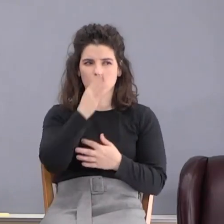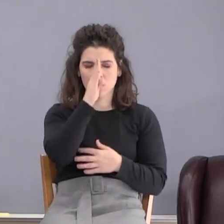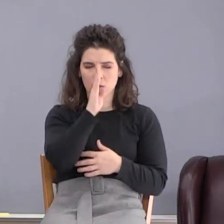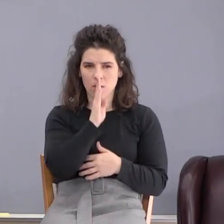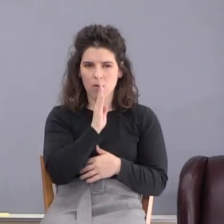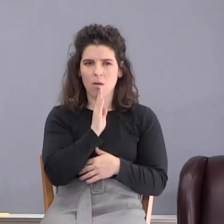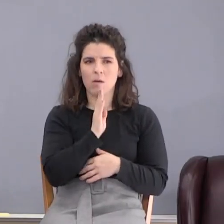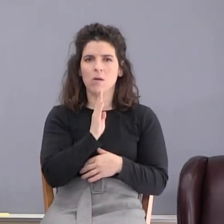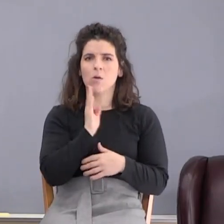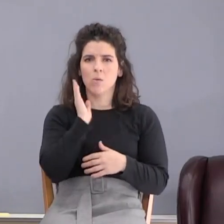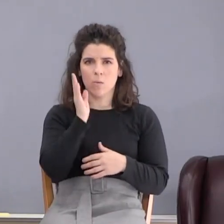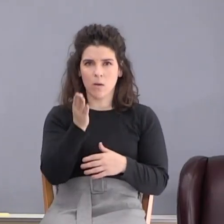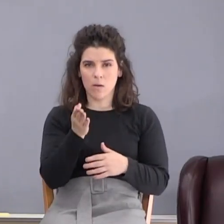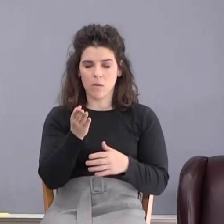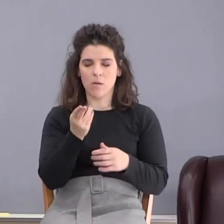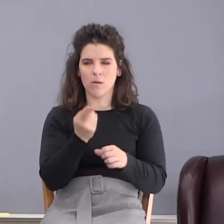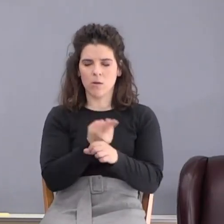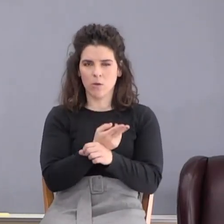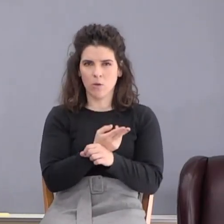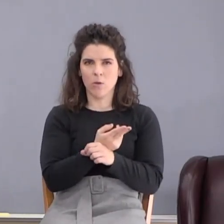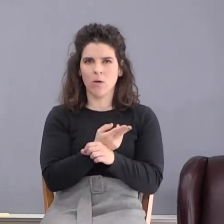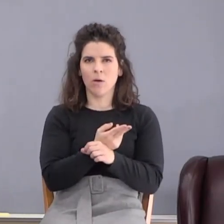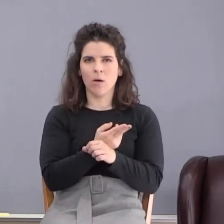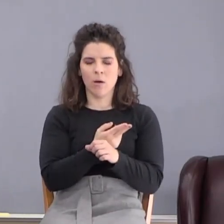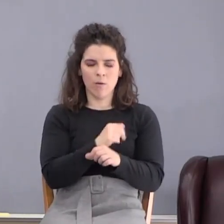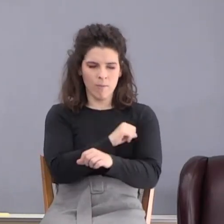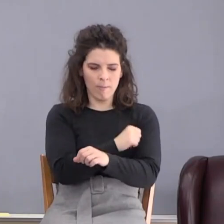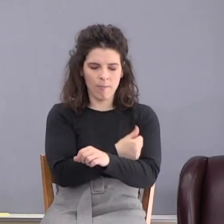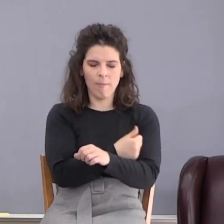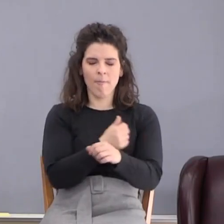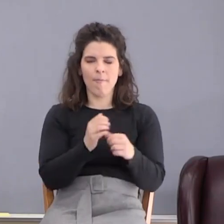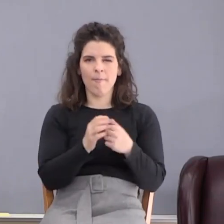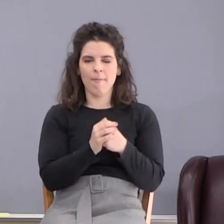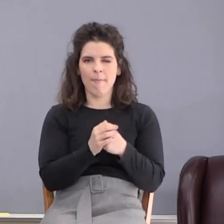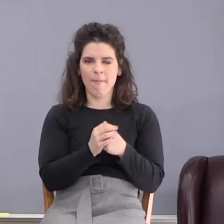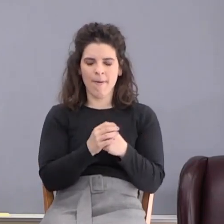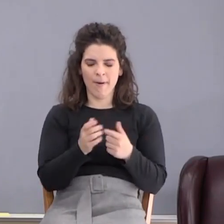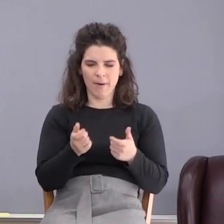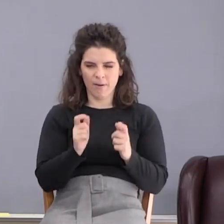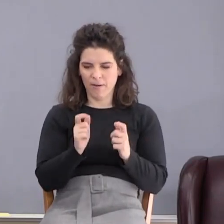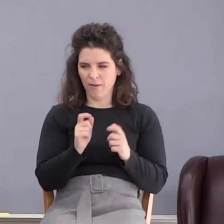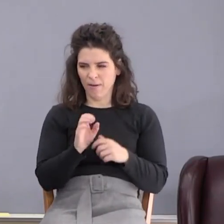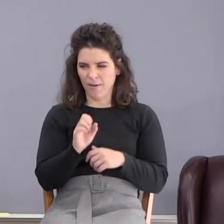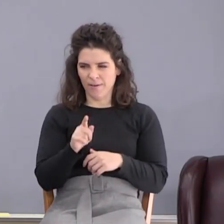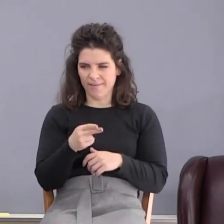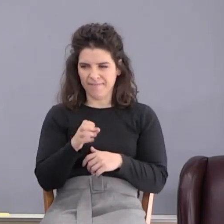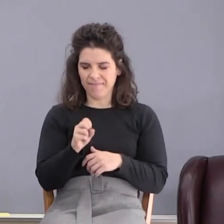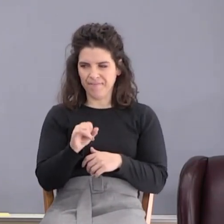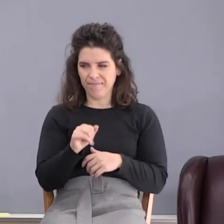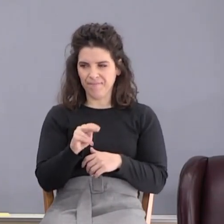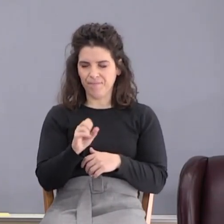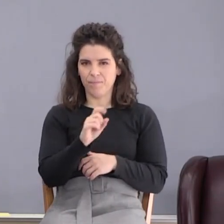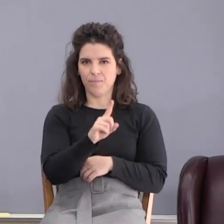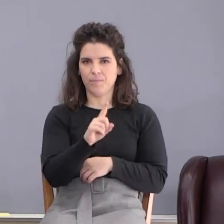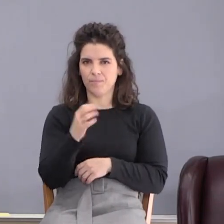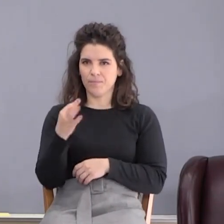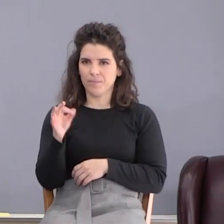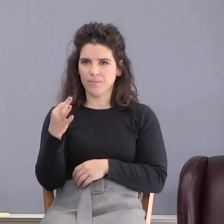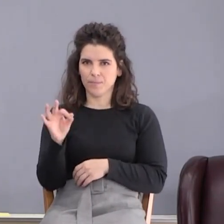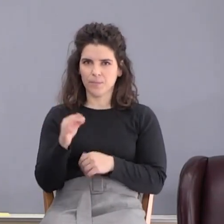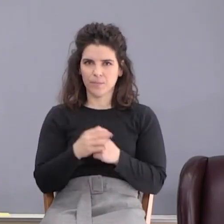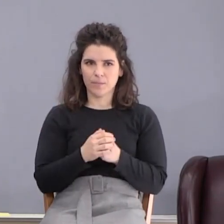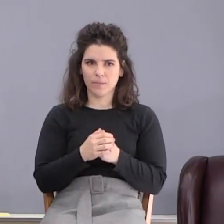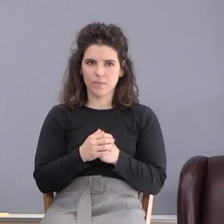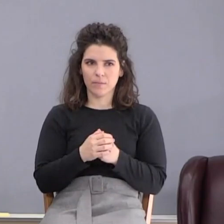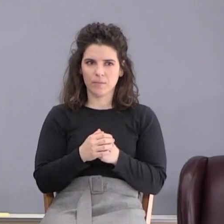God is going to exercise authority? And real quick, Ephesians chapter 1, verse 19.